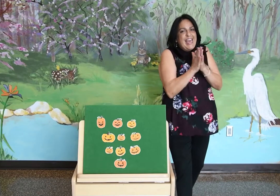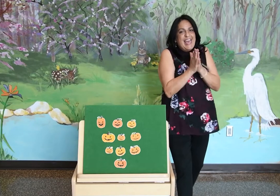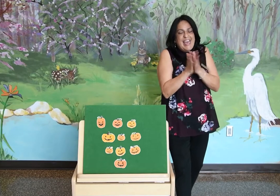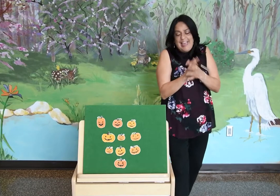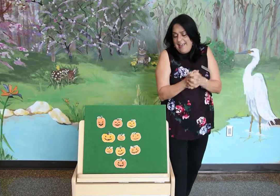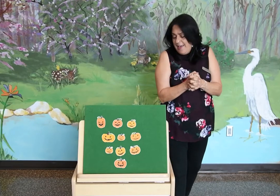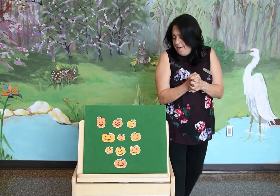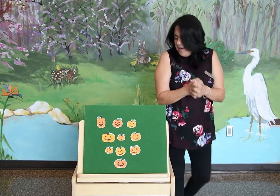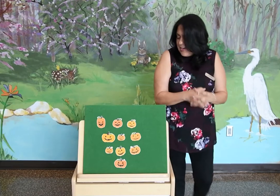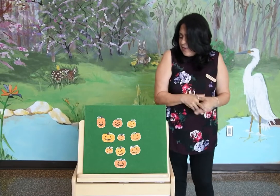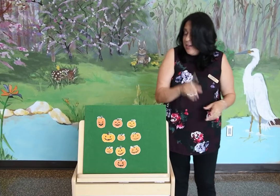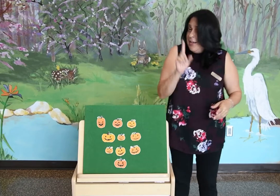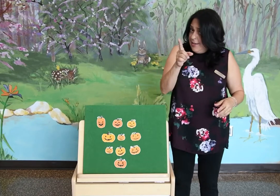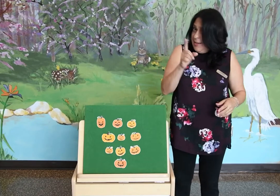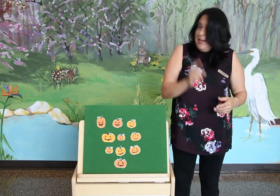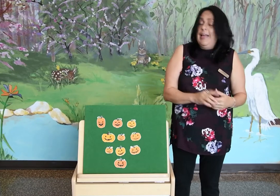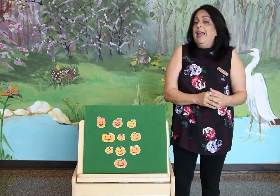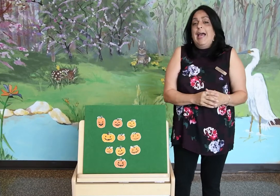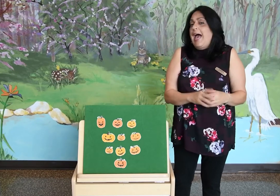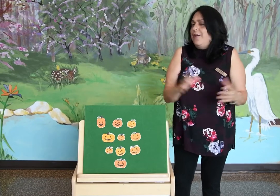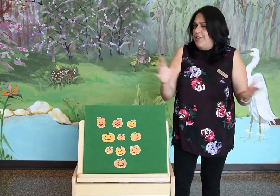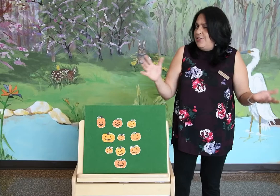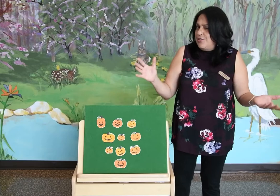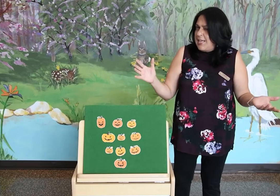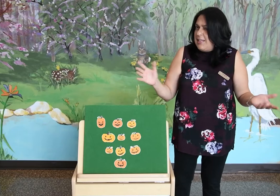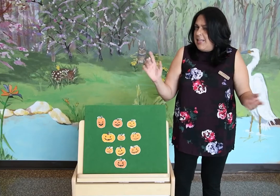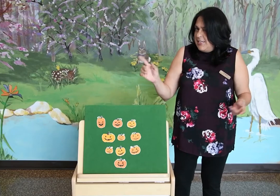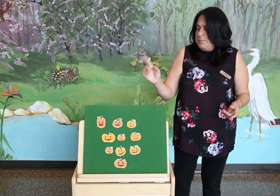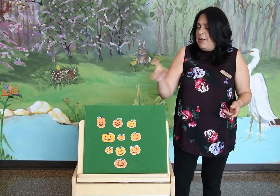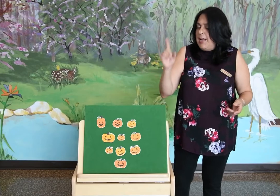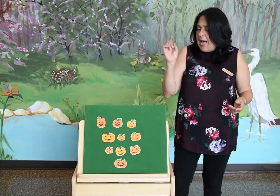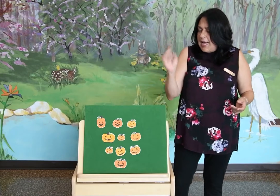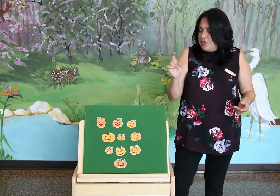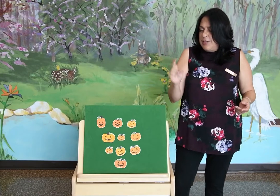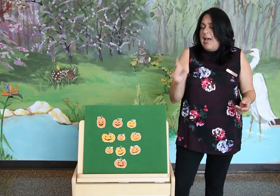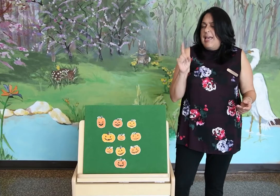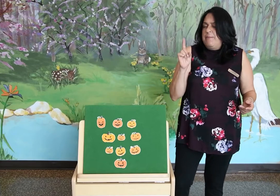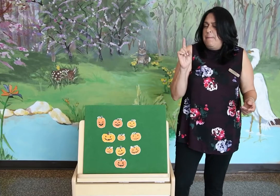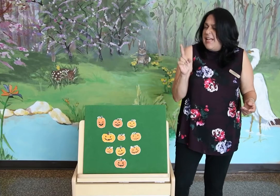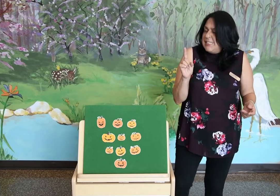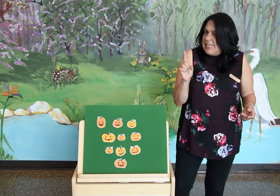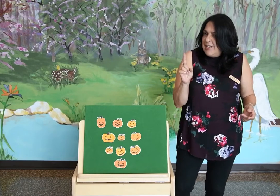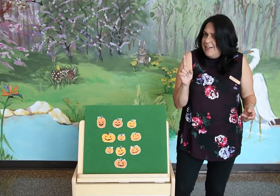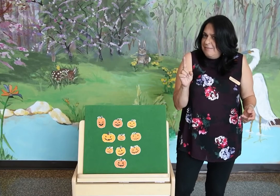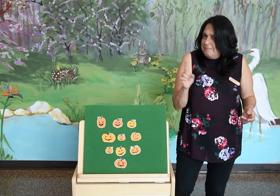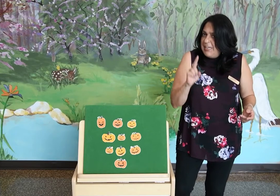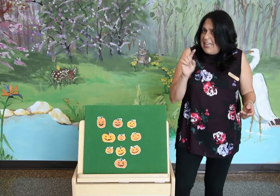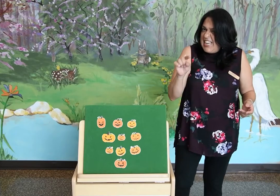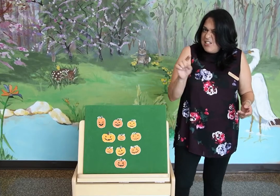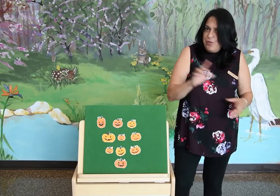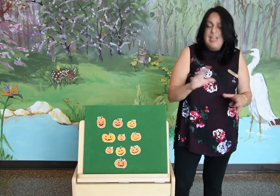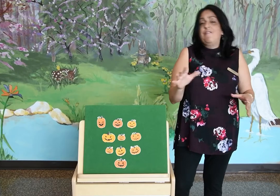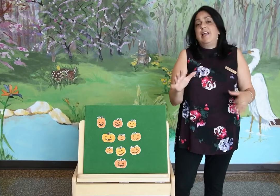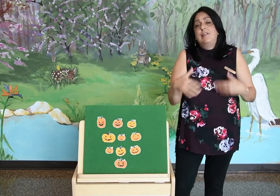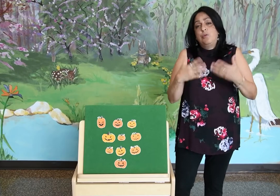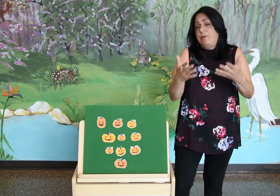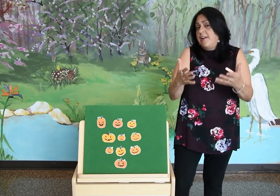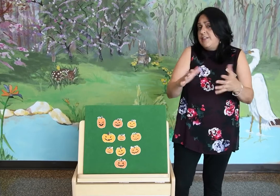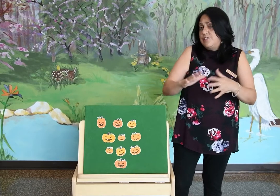Halloween. Yay! Very good. I don't need to say this, but actually I am a bad singer. And kids forgive that, so parents don't